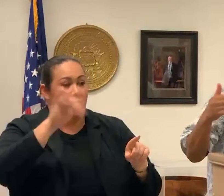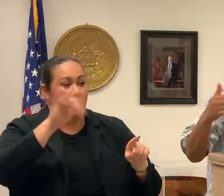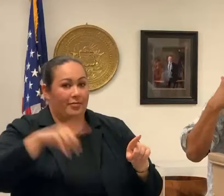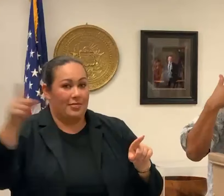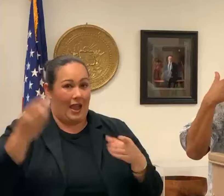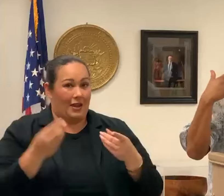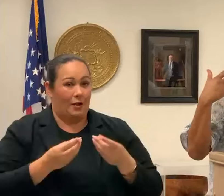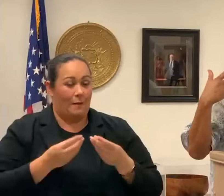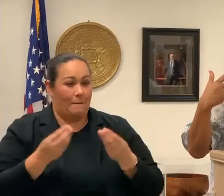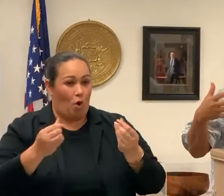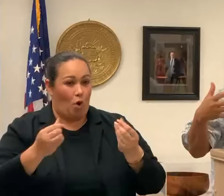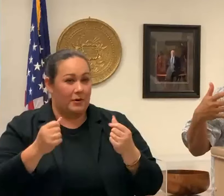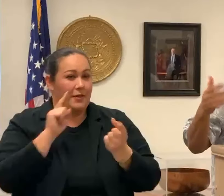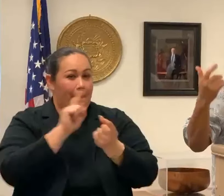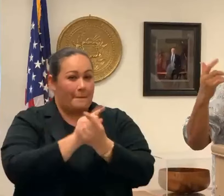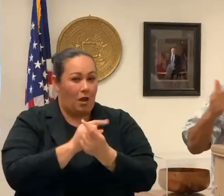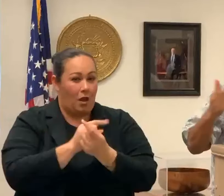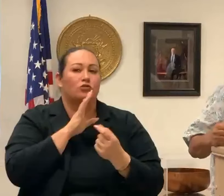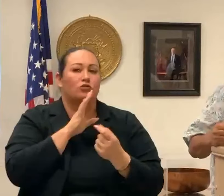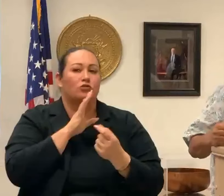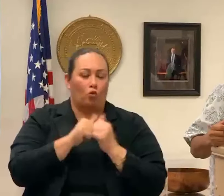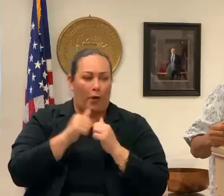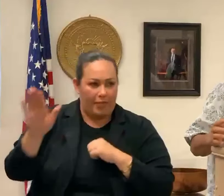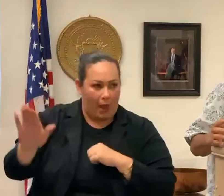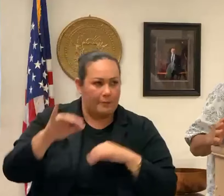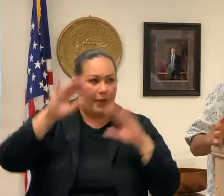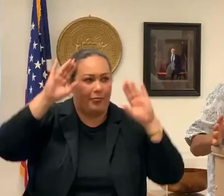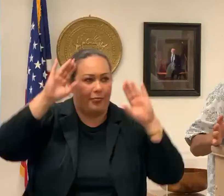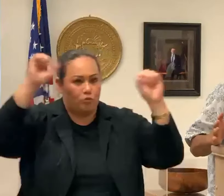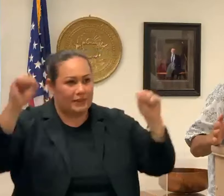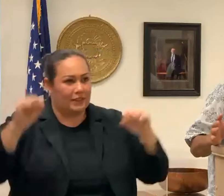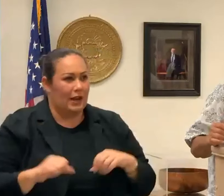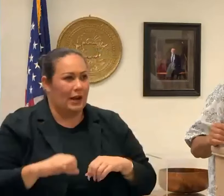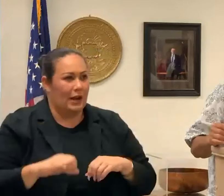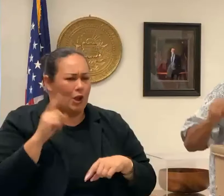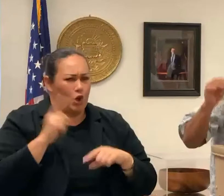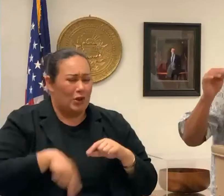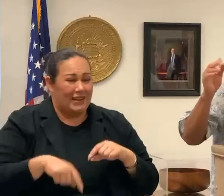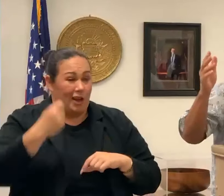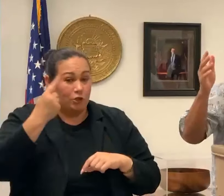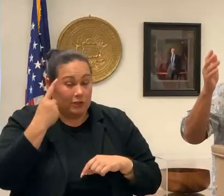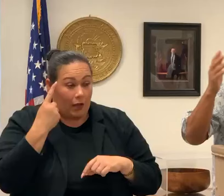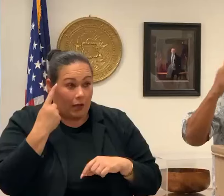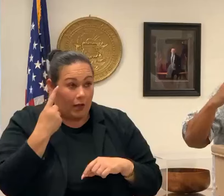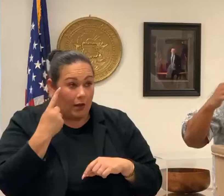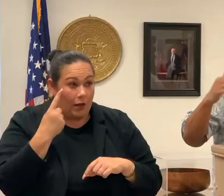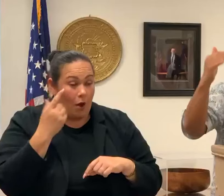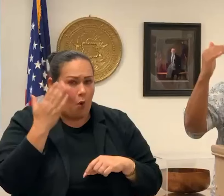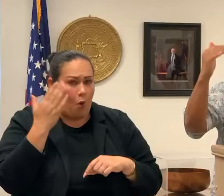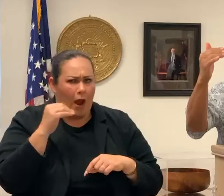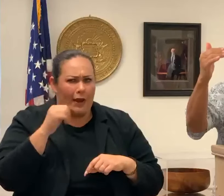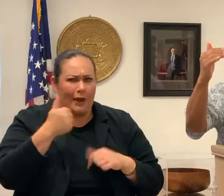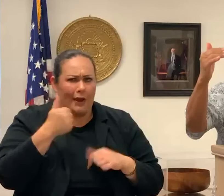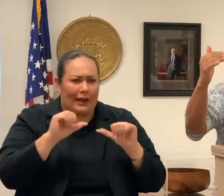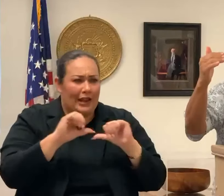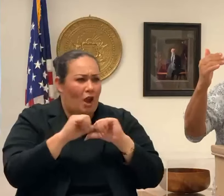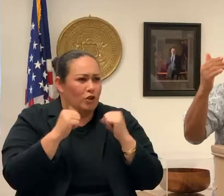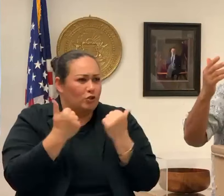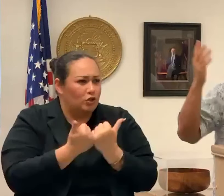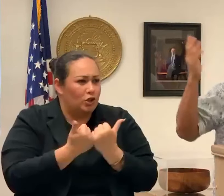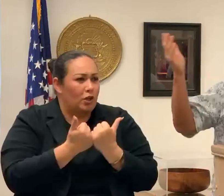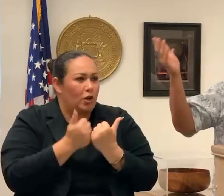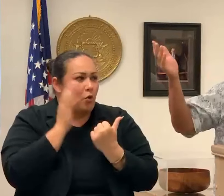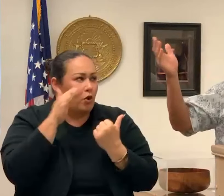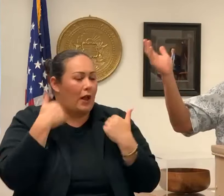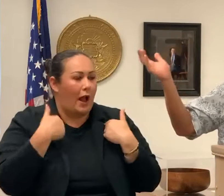met. I talked to some of the board members. I talked to the president of the board. I could not understand why any association would have a minimum like